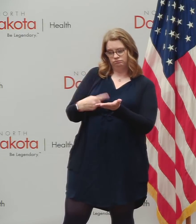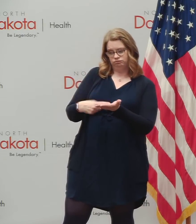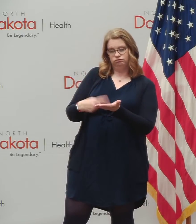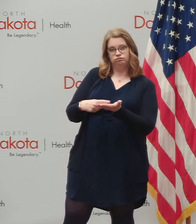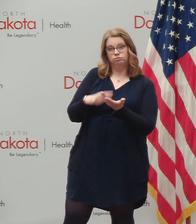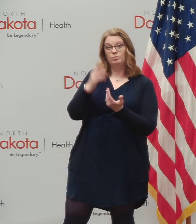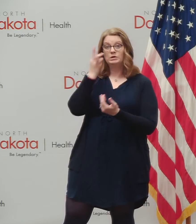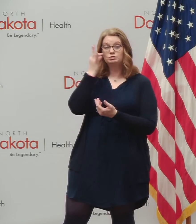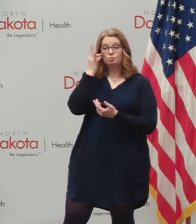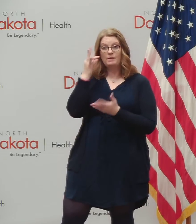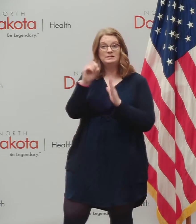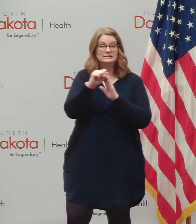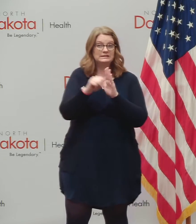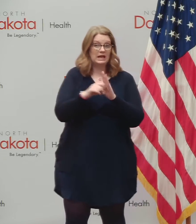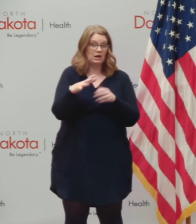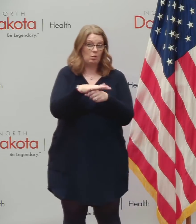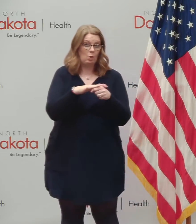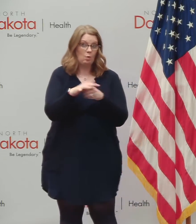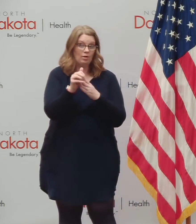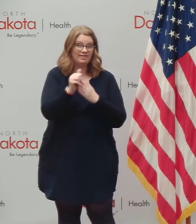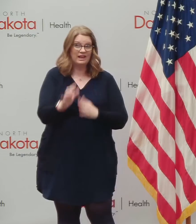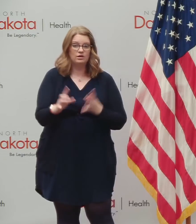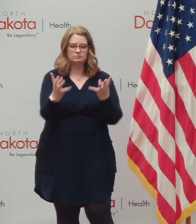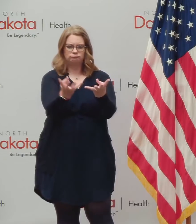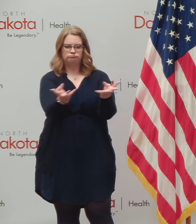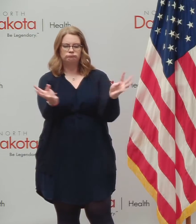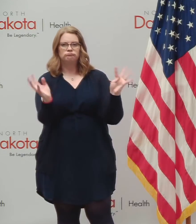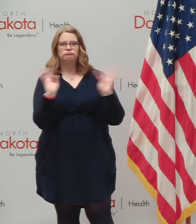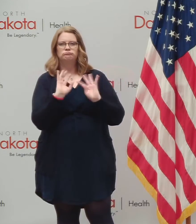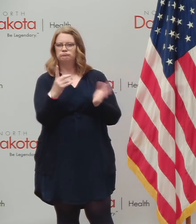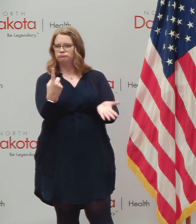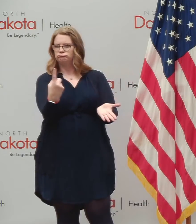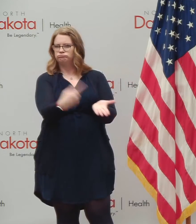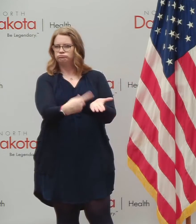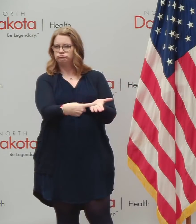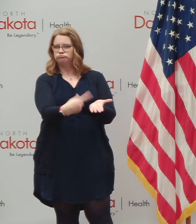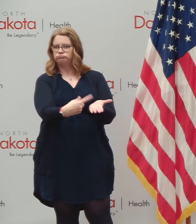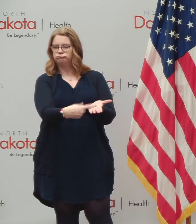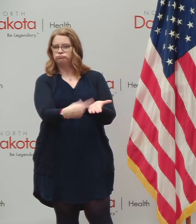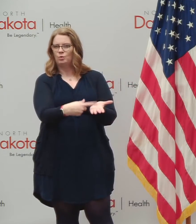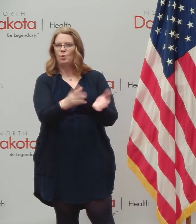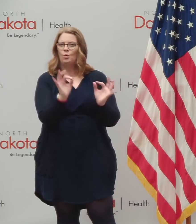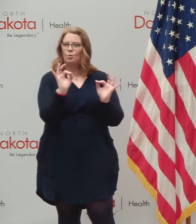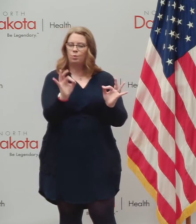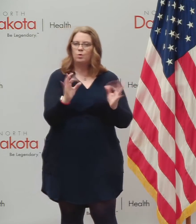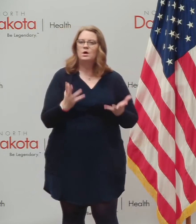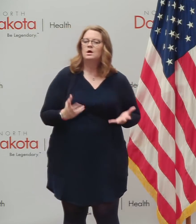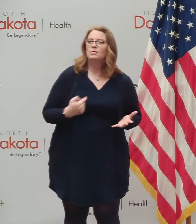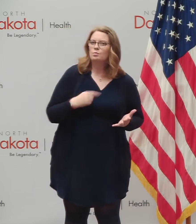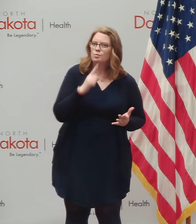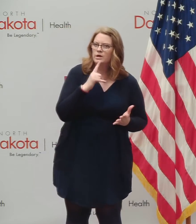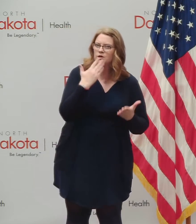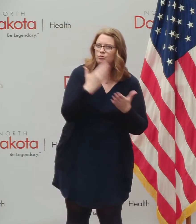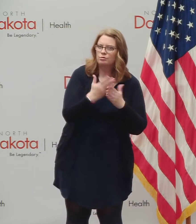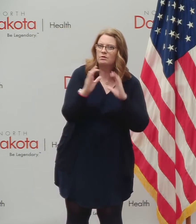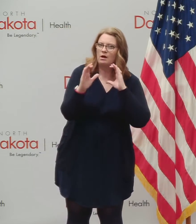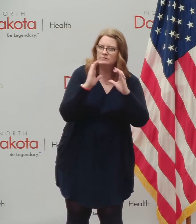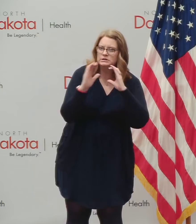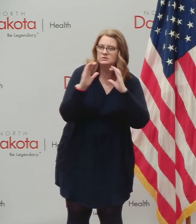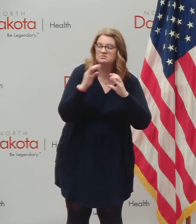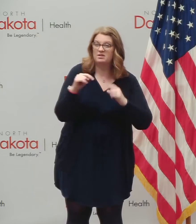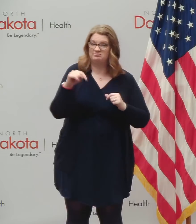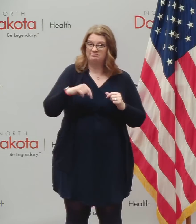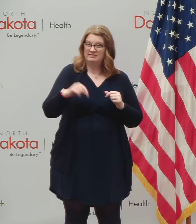tribal and state and local leaders, all learning from one another. We certainly had a good conversation about the strength of